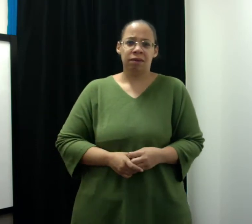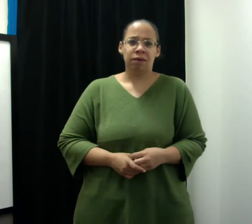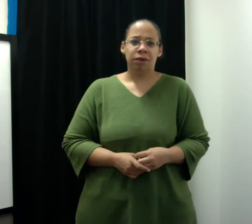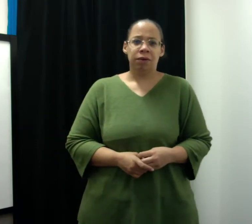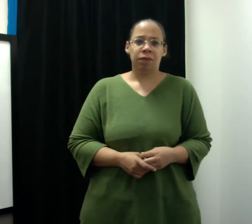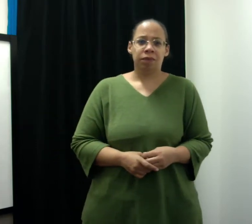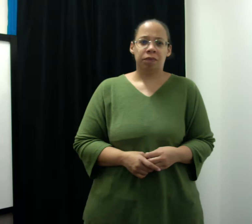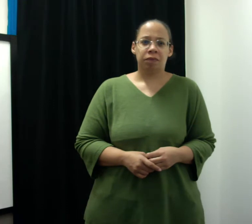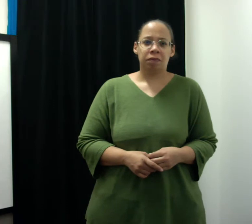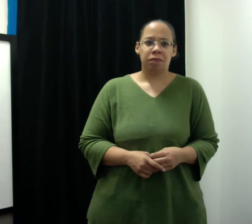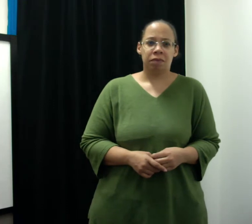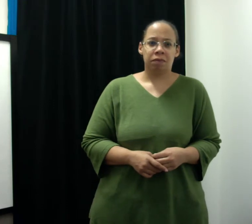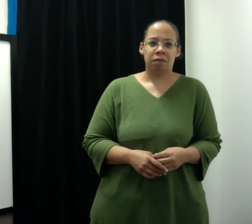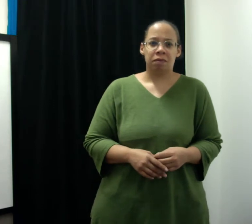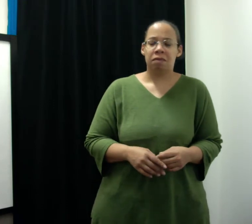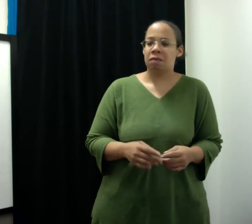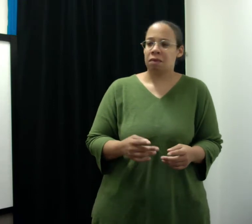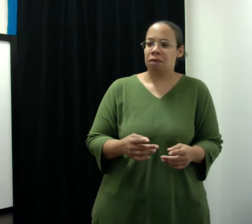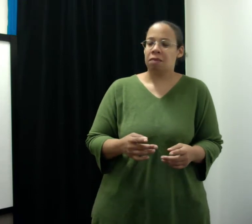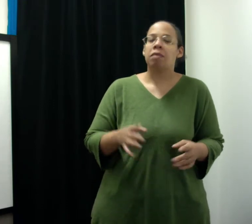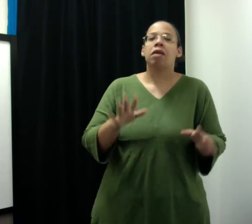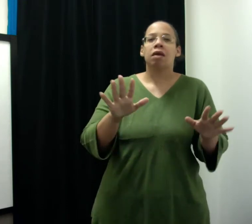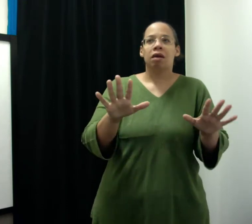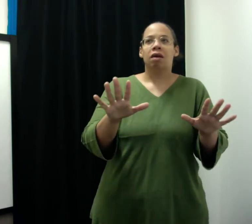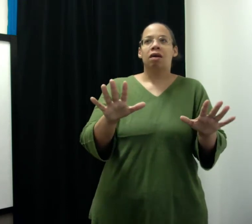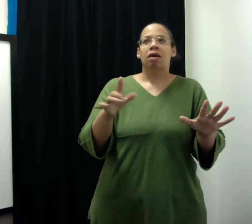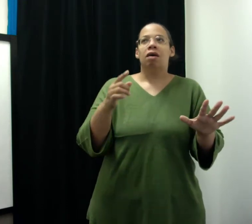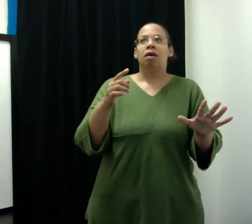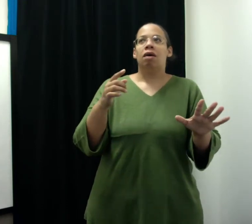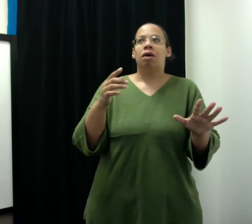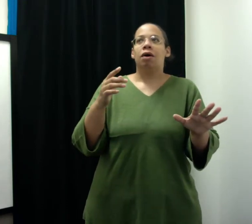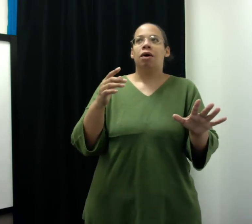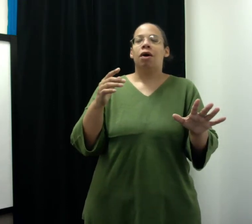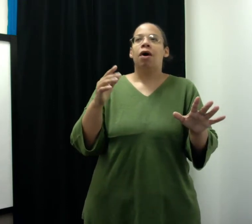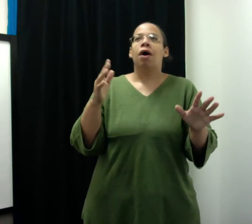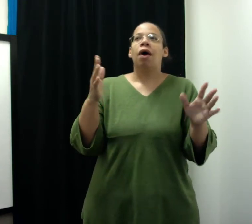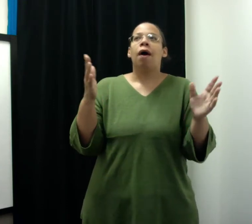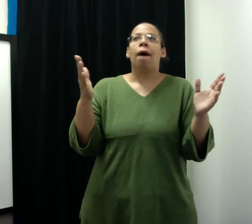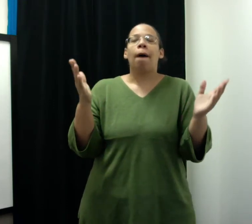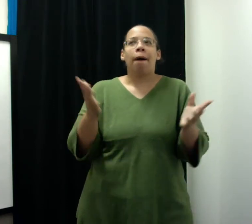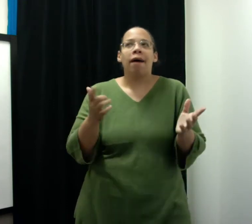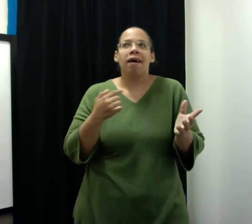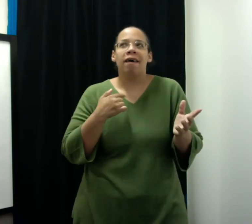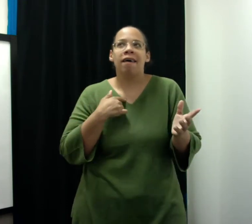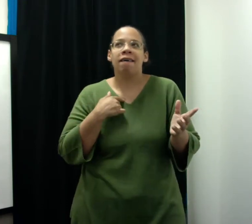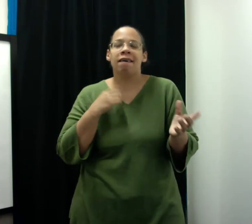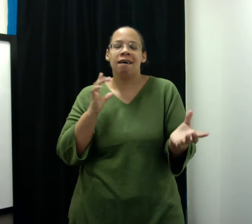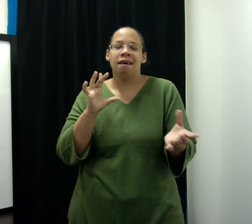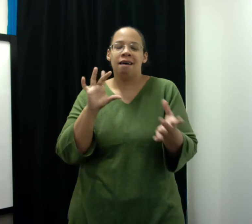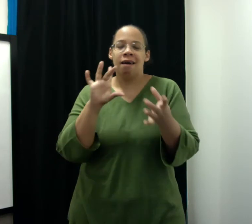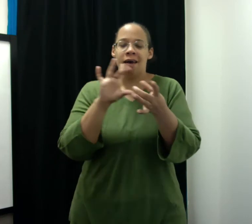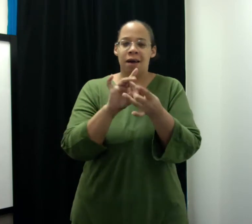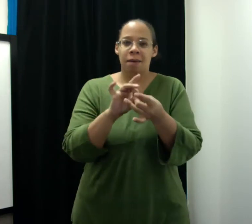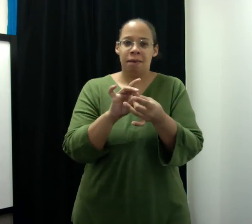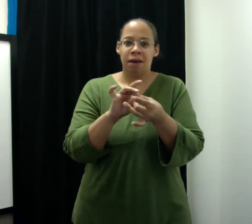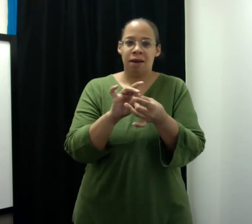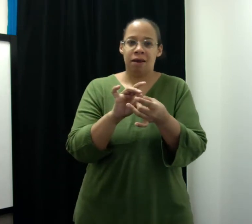it hit me. What if I combined the two most significant symbols of innocence and Arab